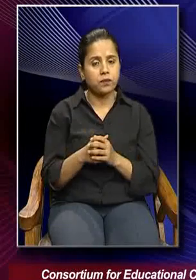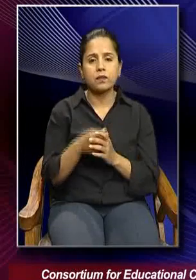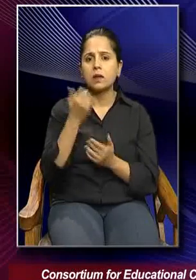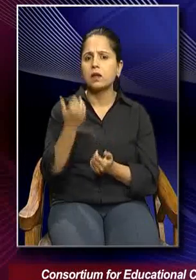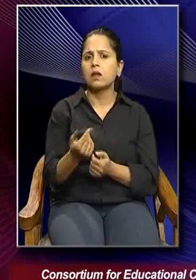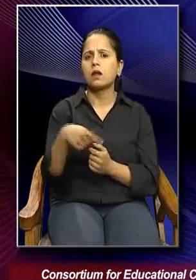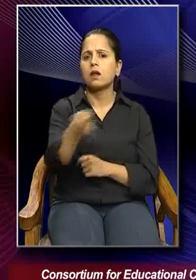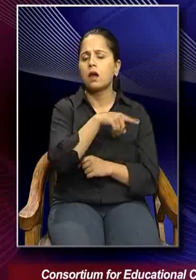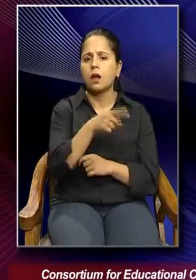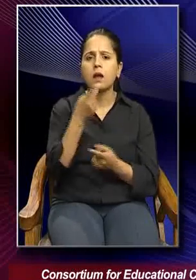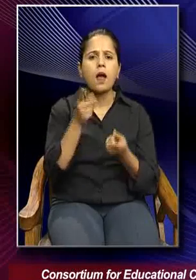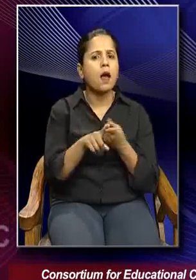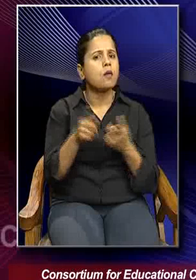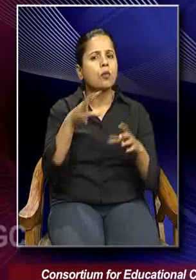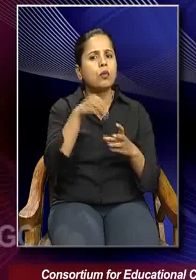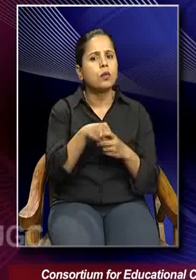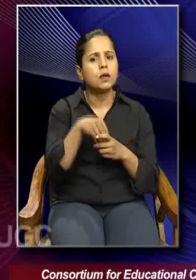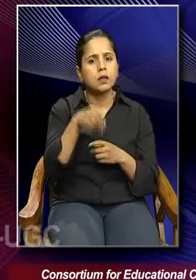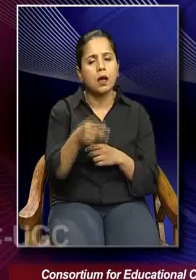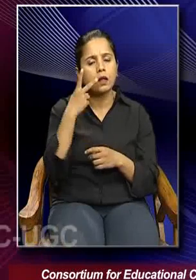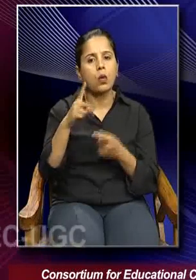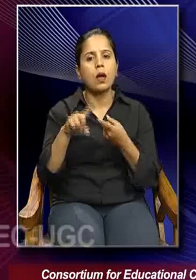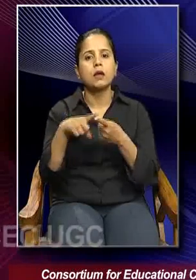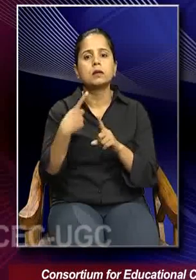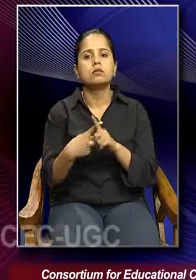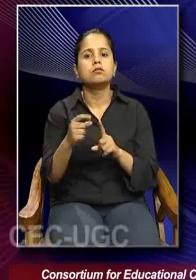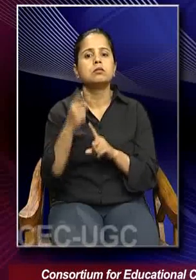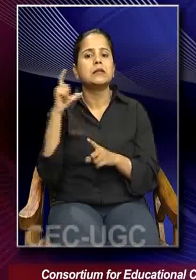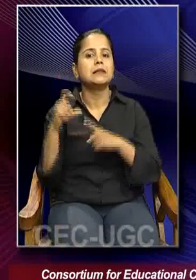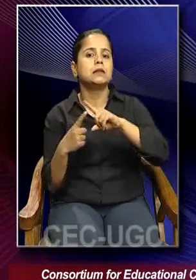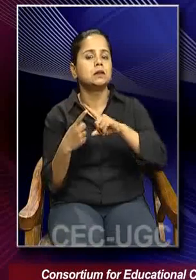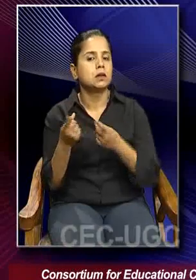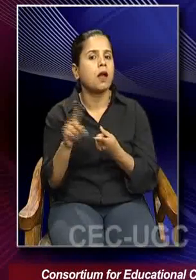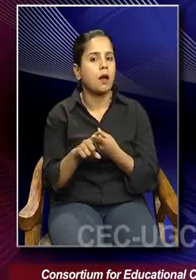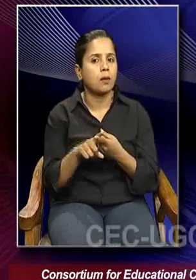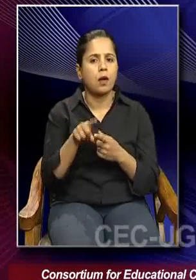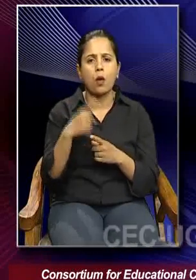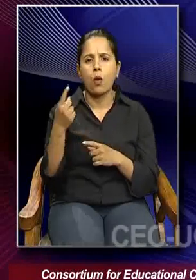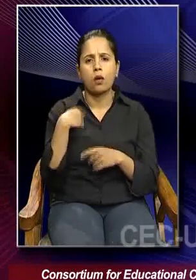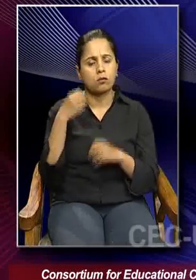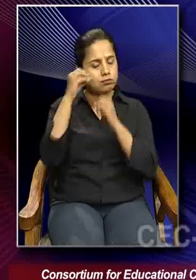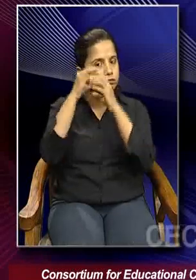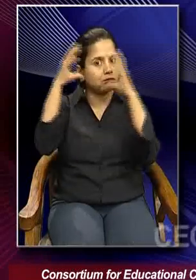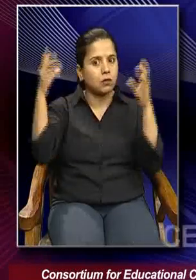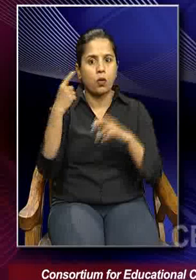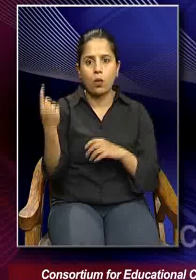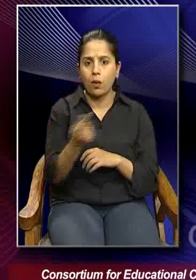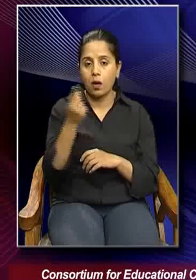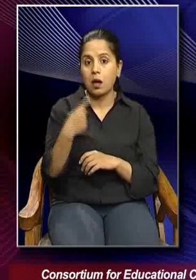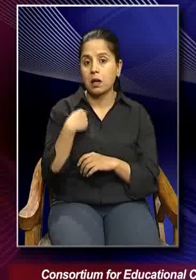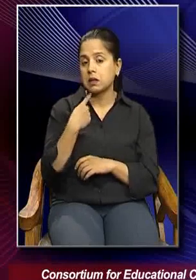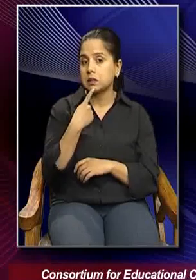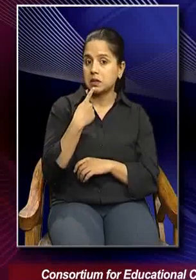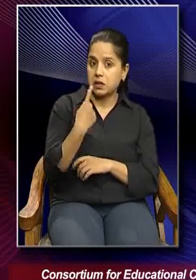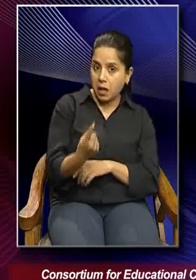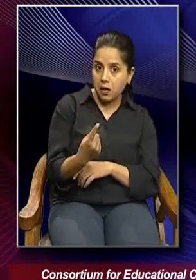was implicit now becomes explicit. So, it's just a manifestation rather than saying that it